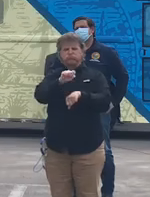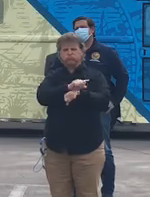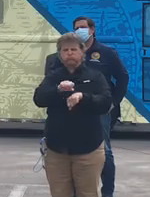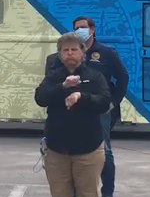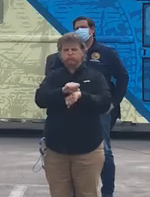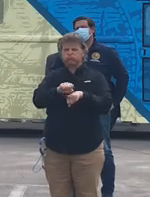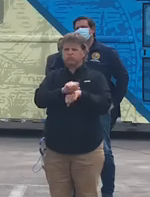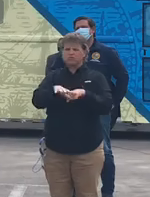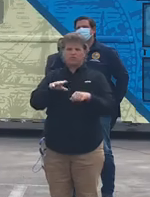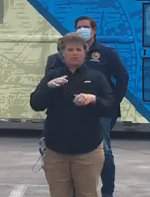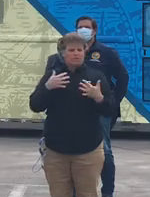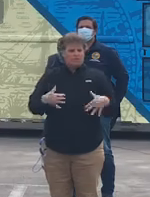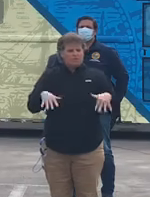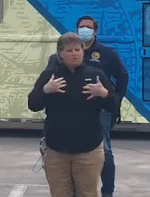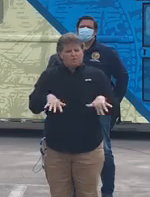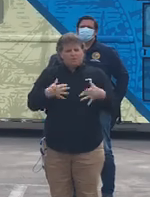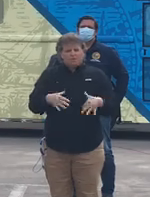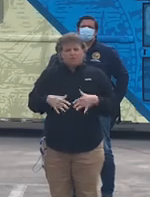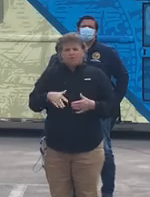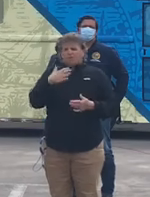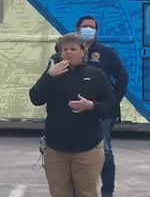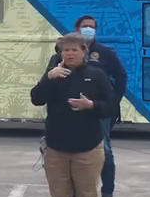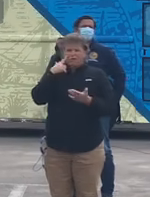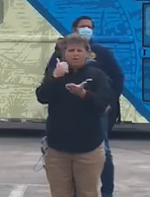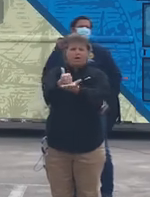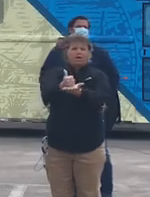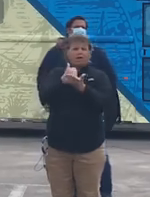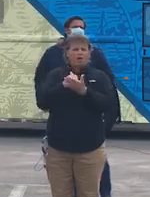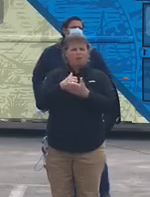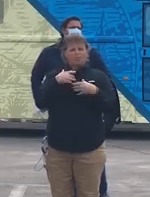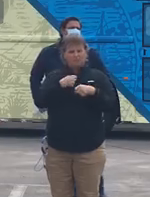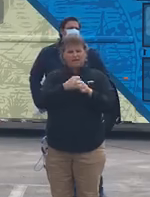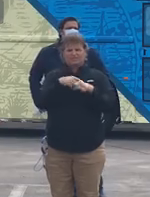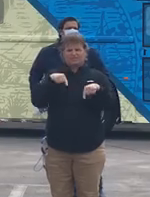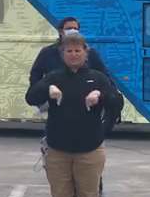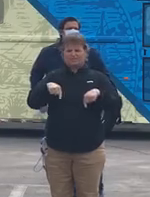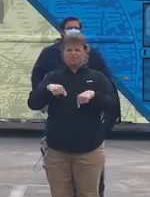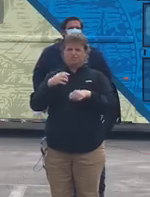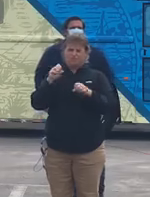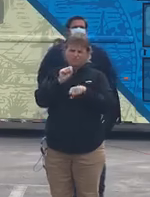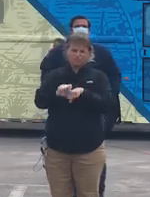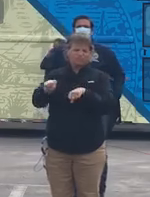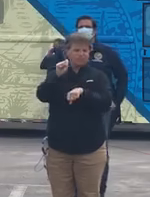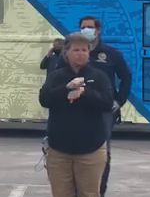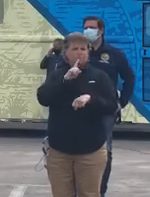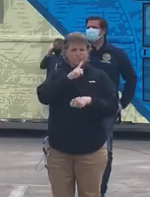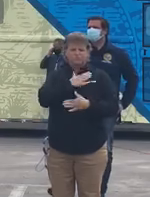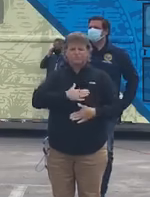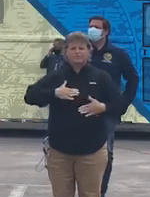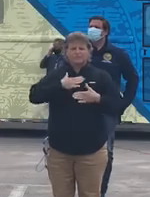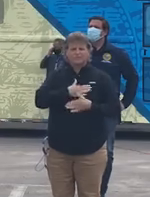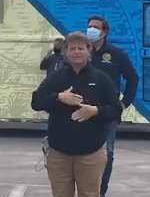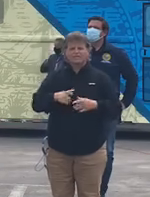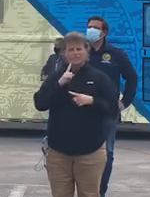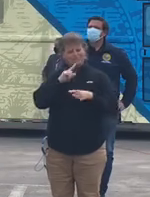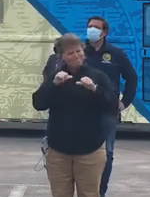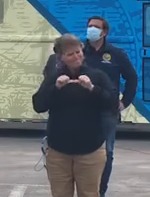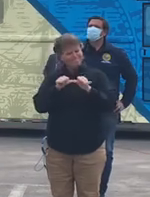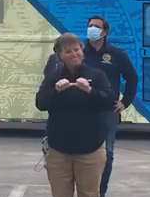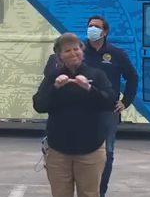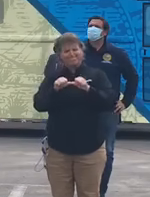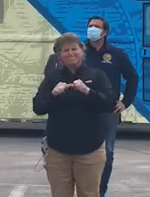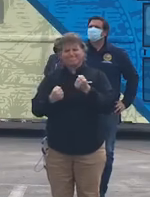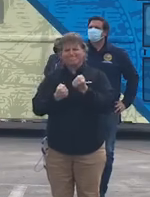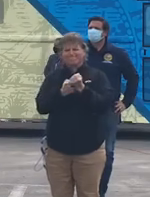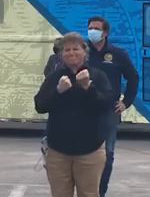in helping us in this battle. We thank them, we appreciate them, and we know that we're going to stand by them and continue to support them as we continue to